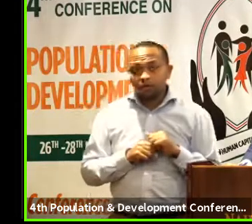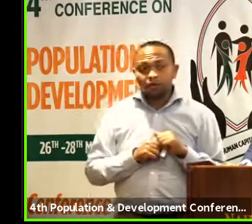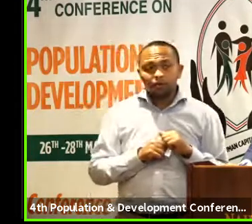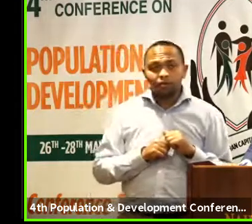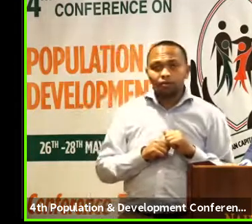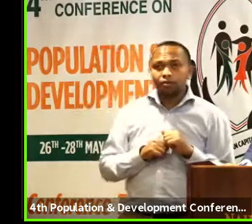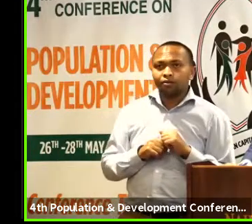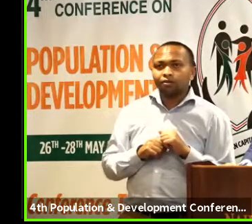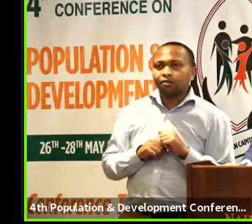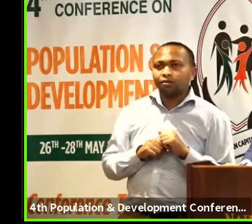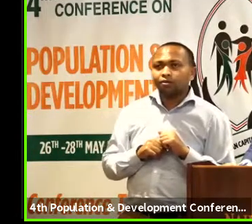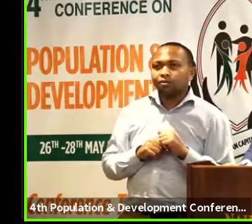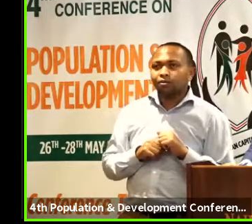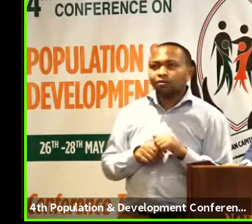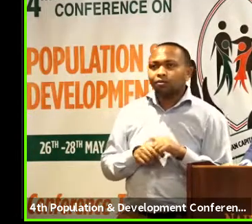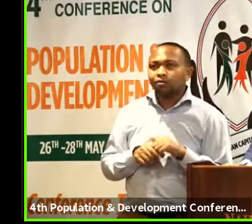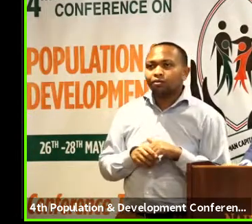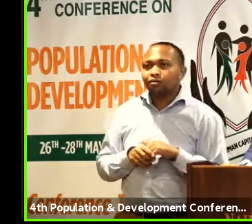You're muted, Engineer.